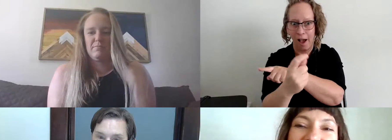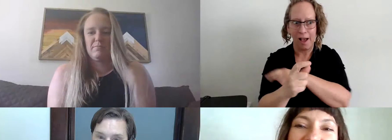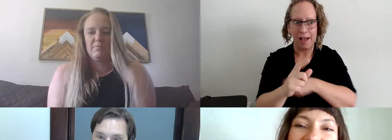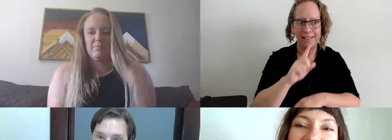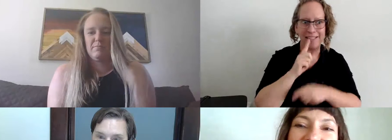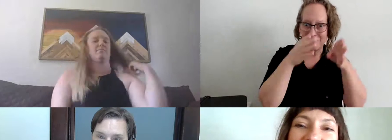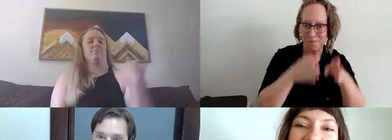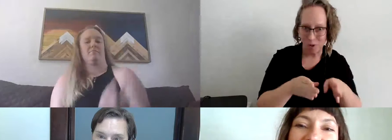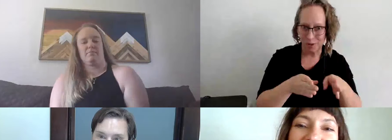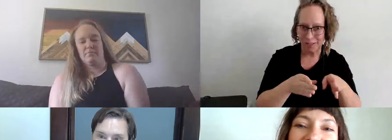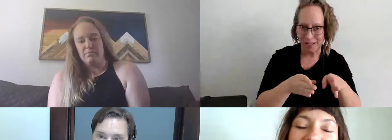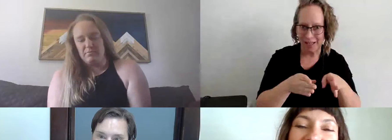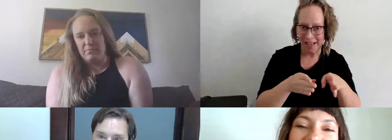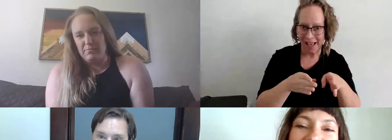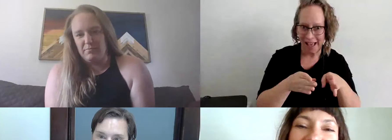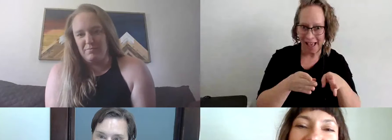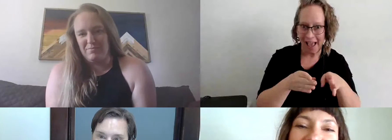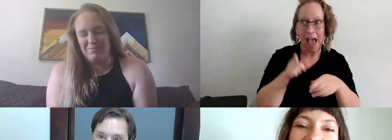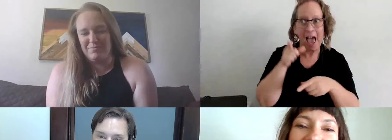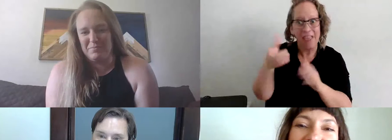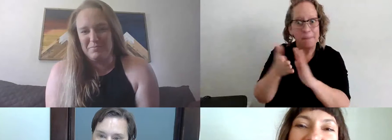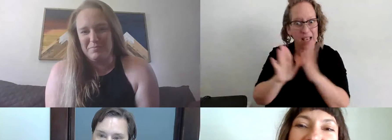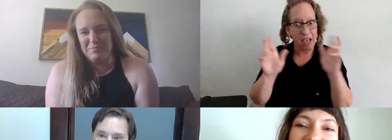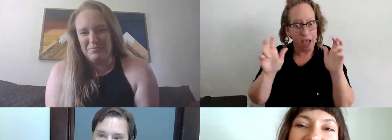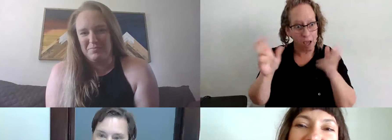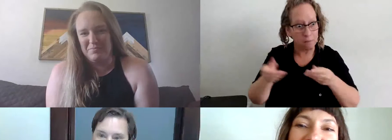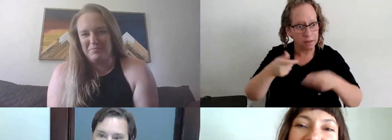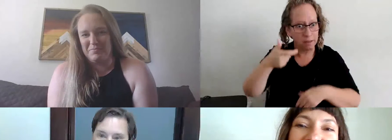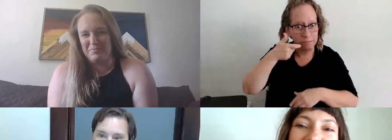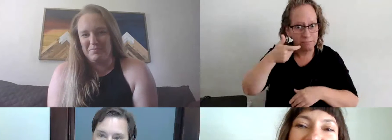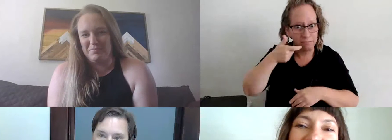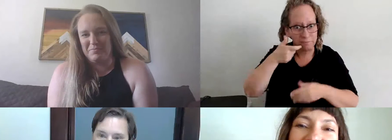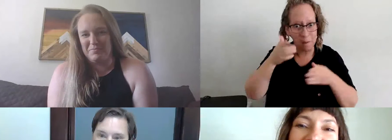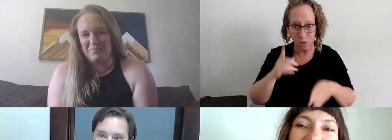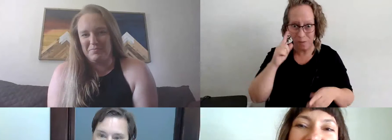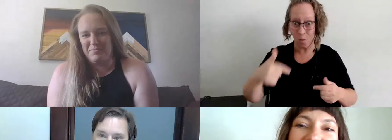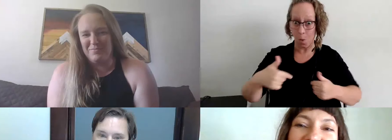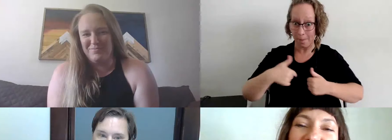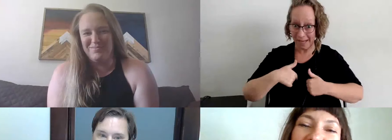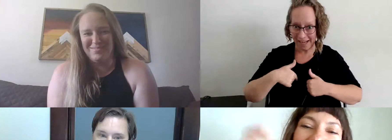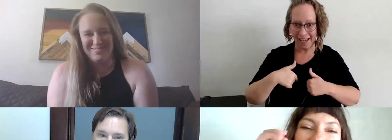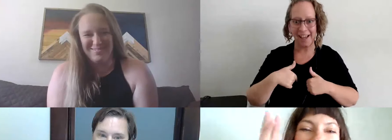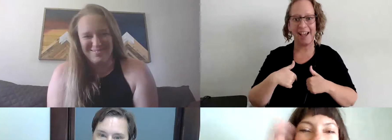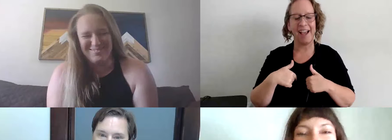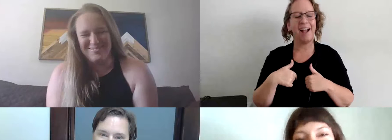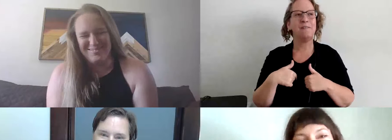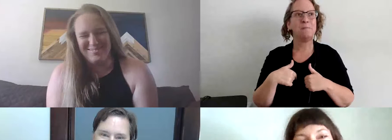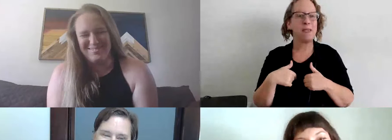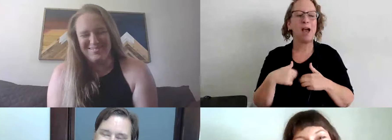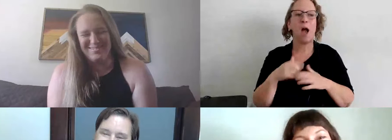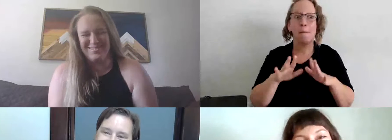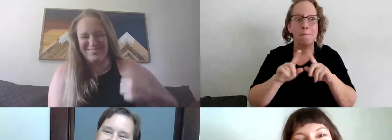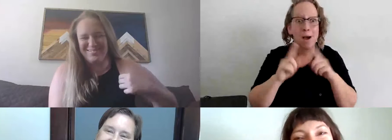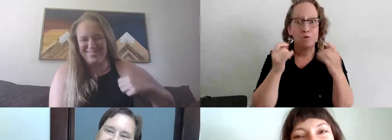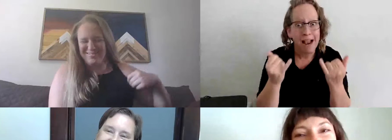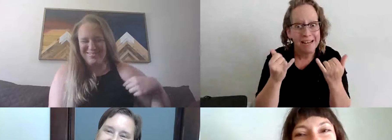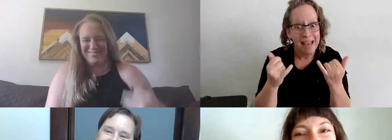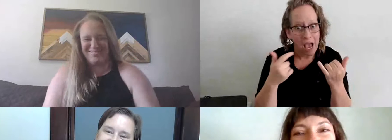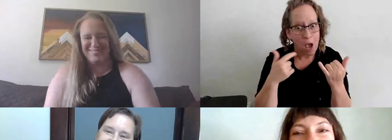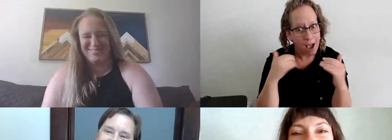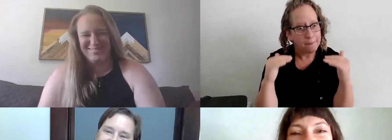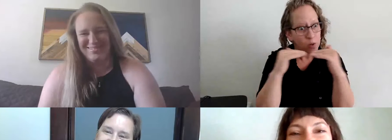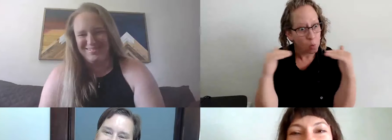who was deaf, and they would act as the relay person for me. Right now, I am